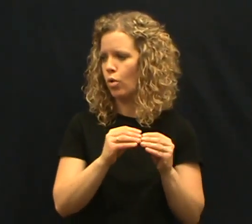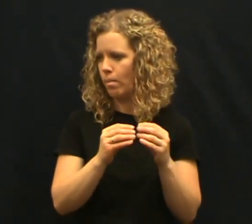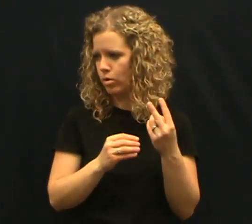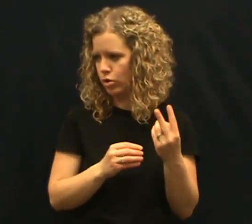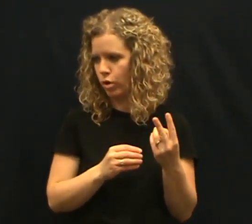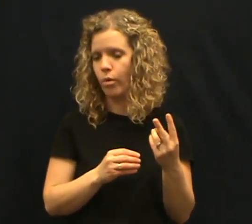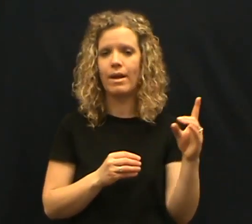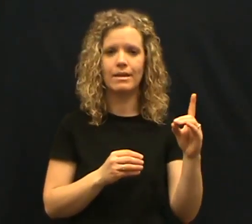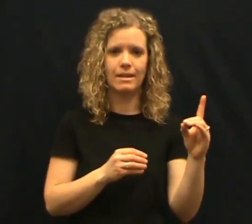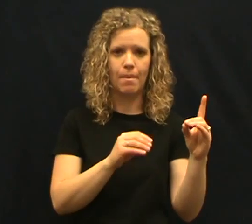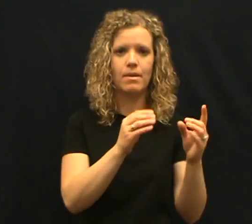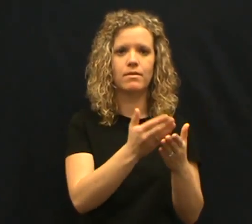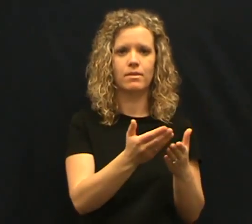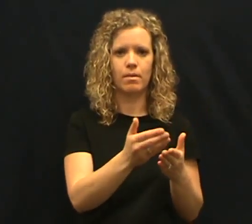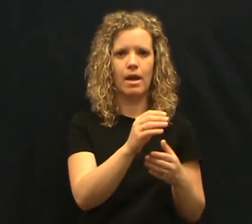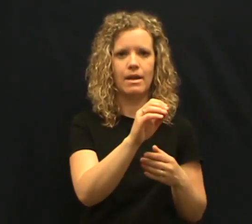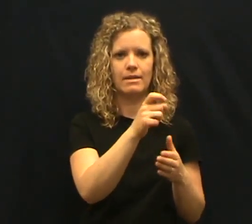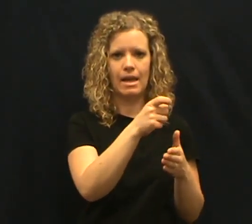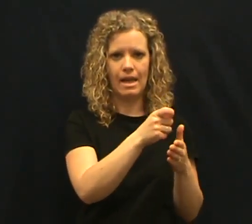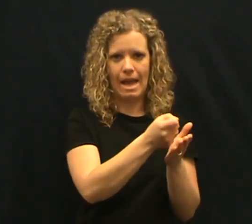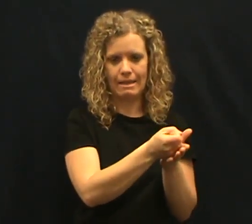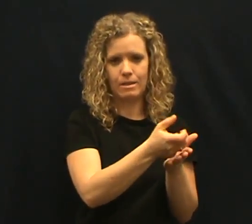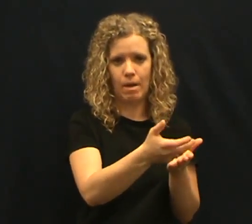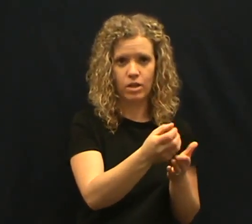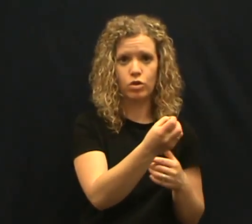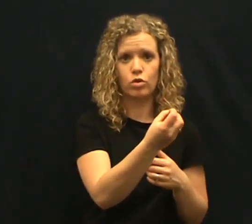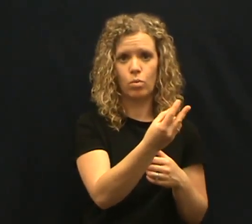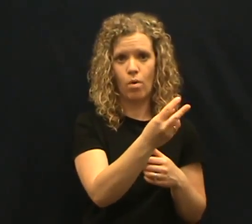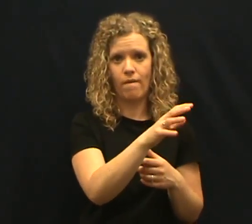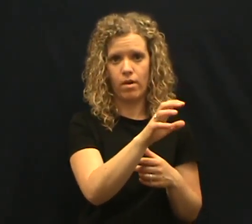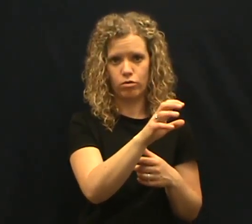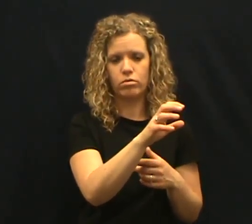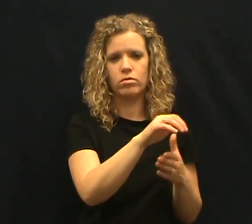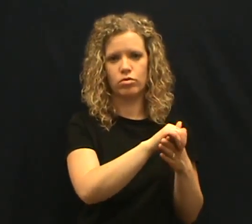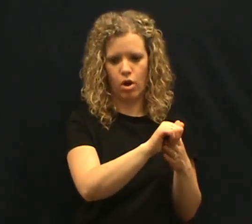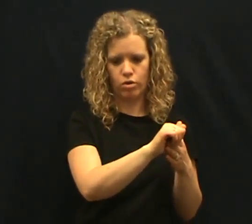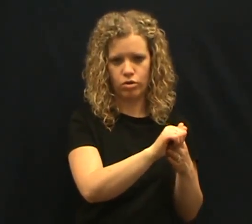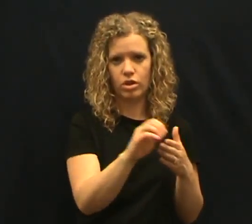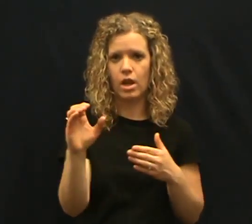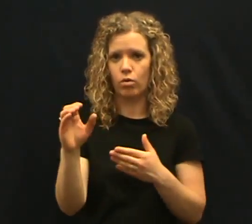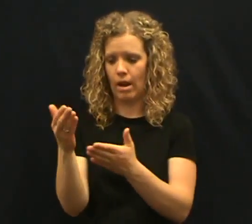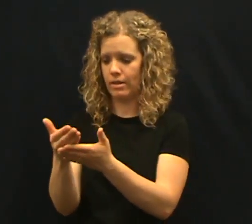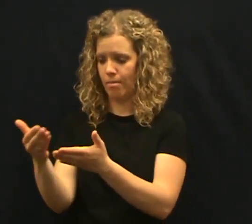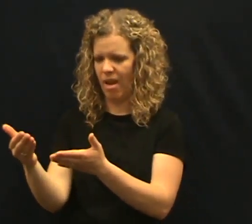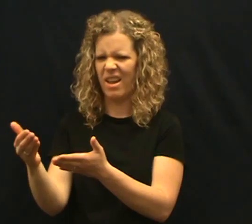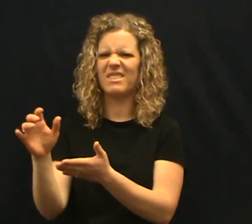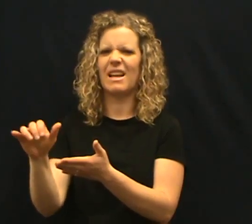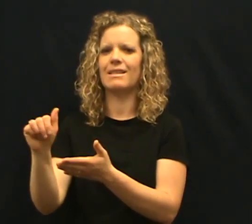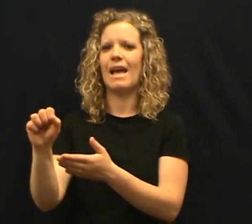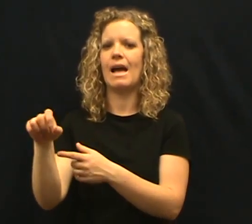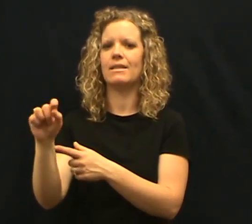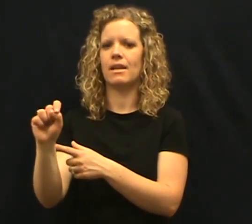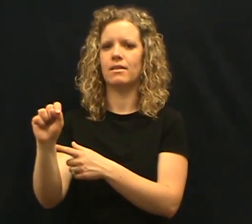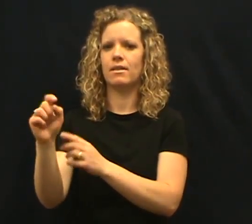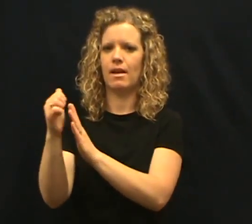supplies expense for the $1,200, and we credit supplies, which is an asset account, for $1,200. That